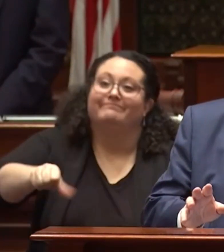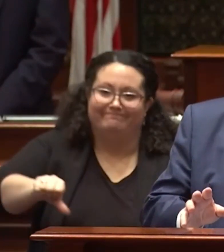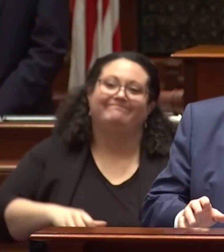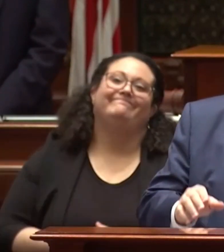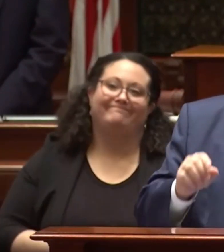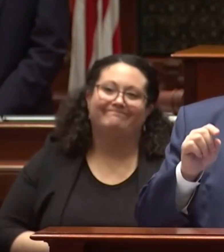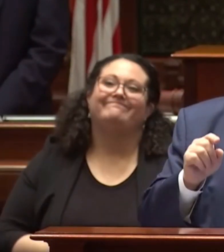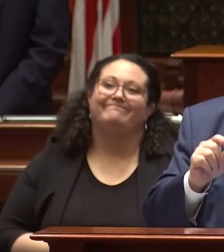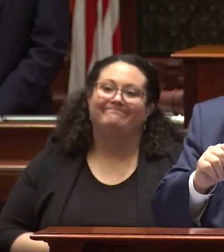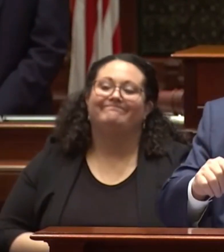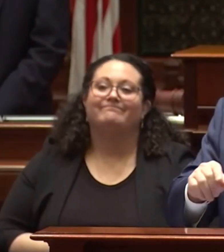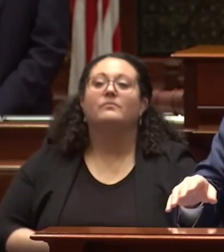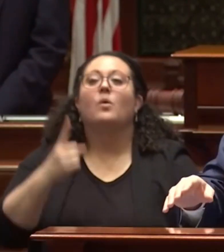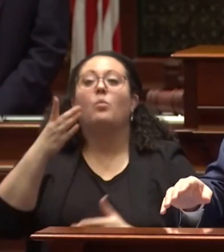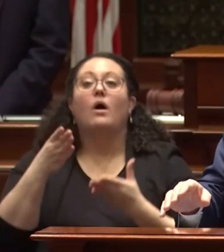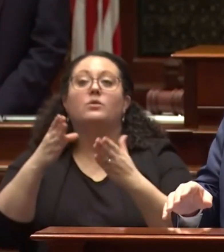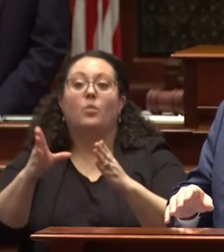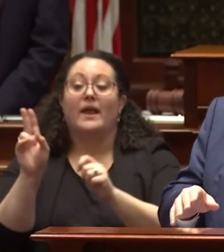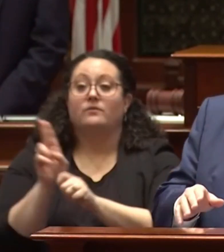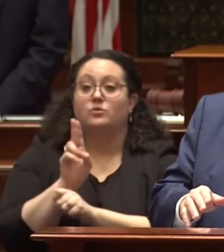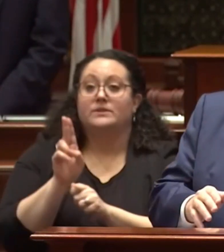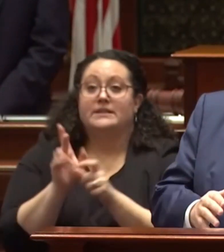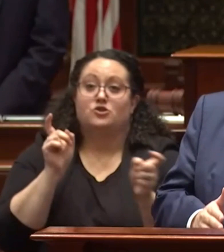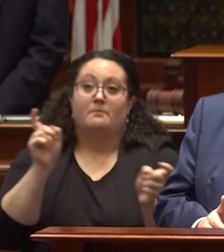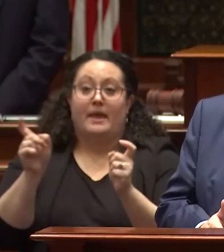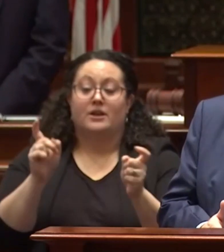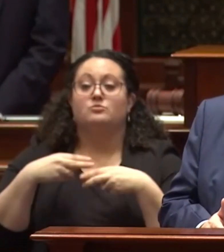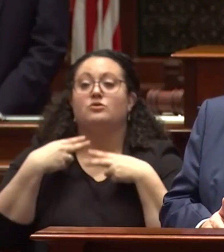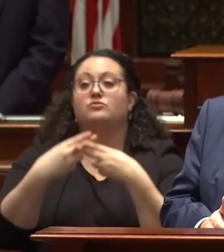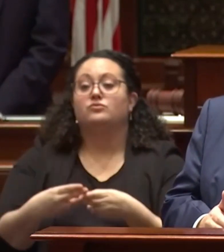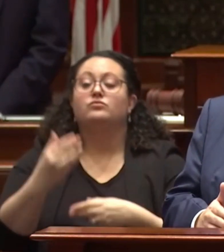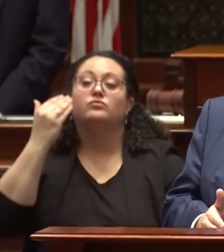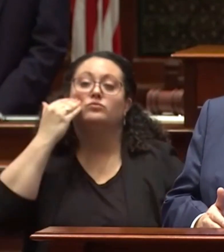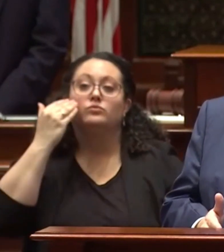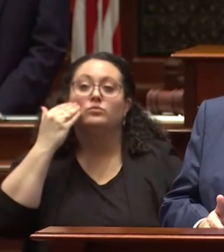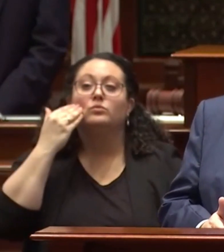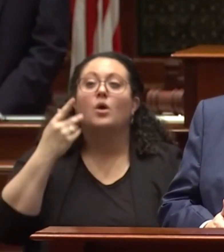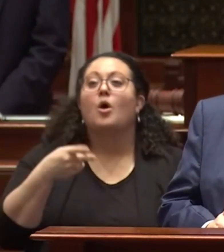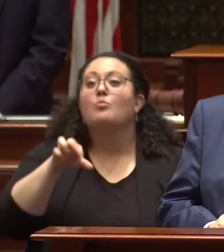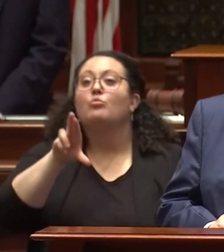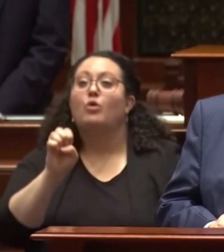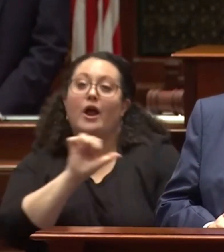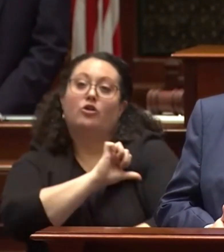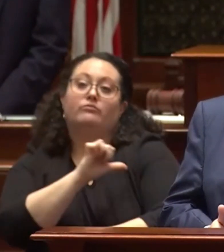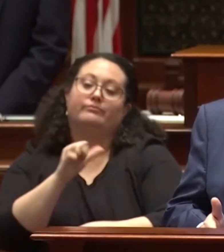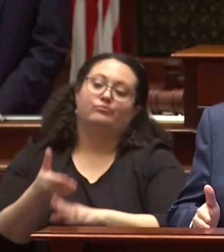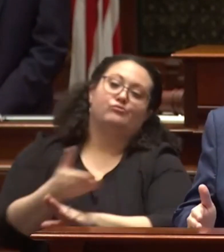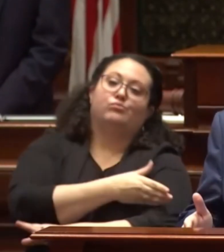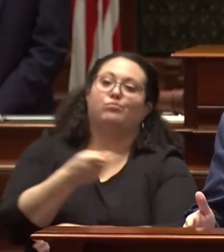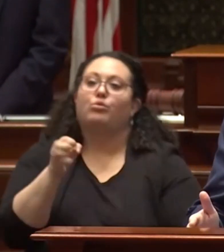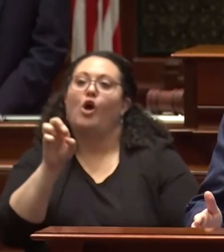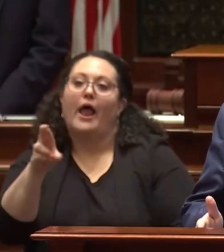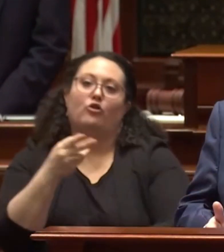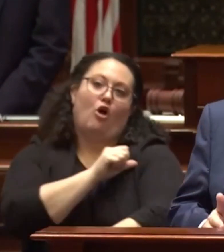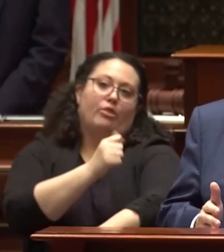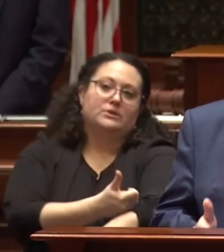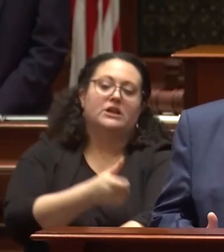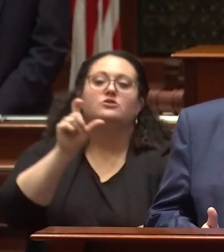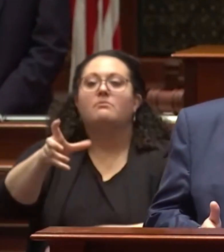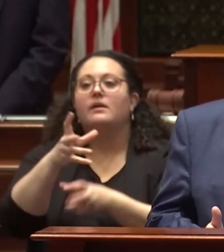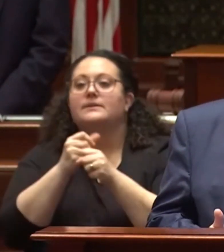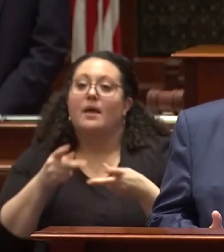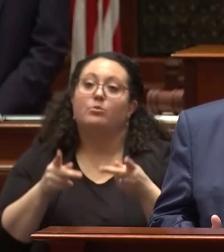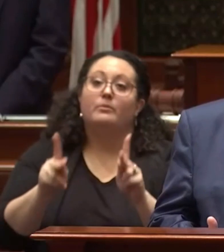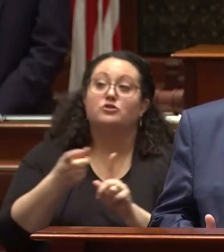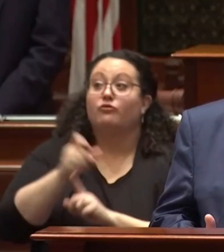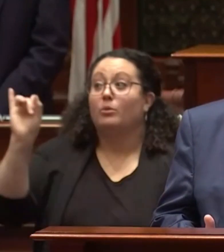denied. One method of utilization management is referred to as prior authorization, where a consumer must get